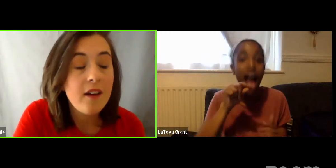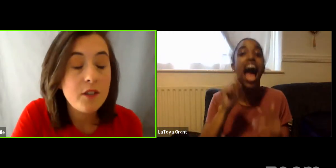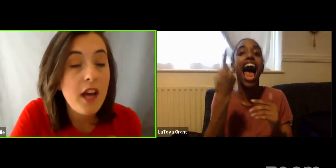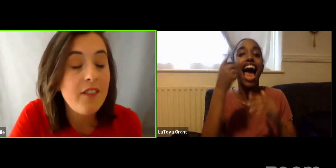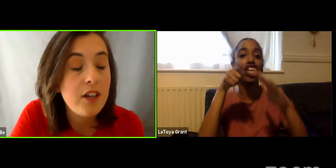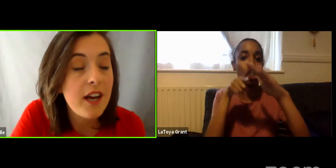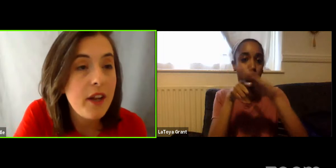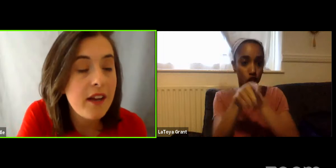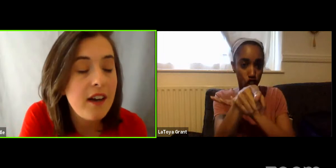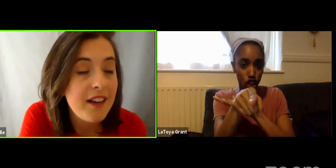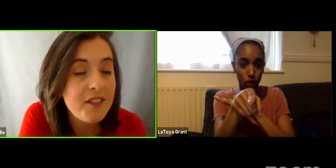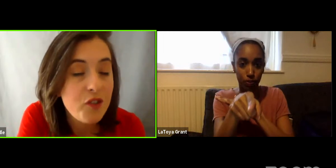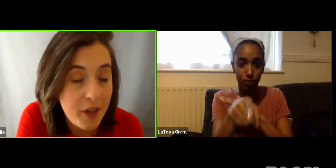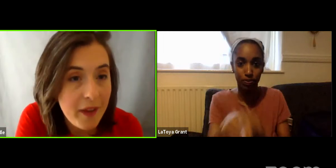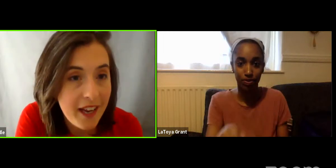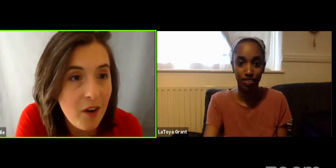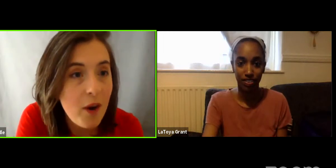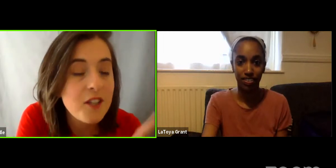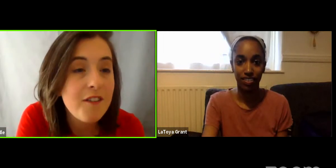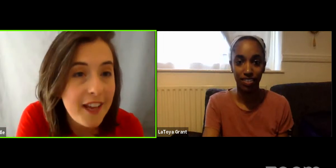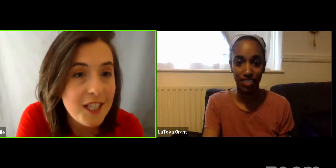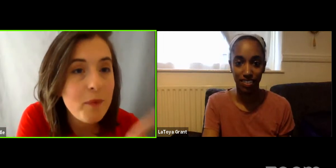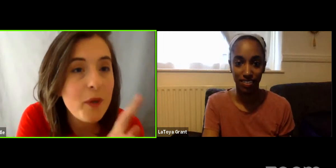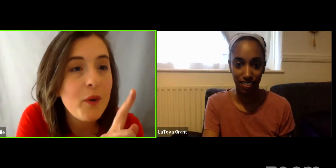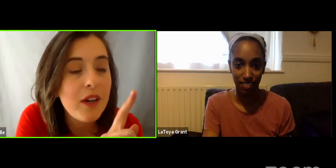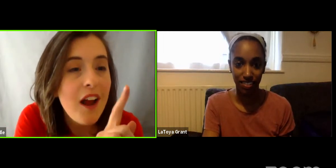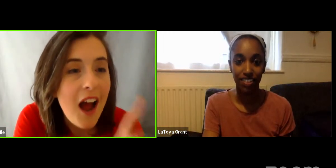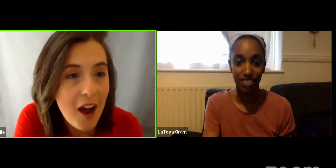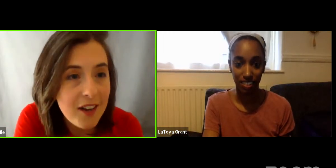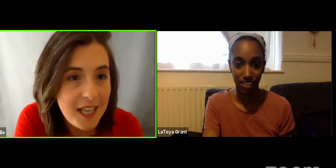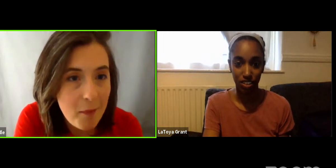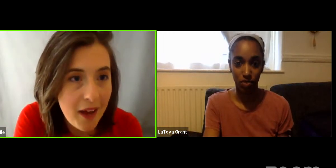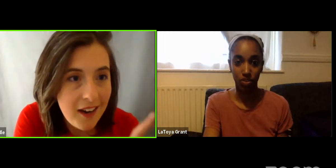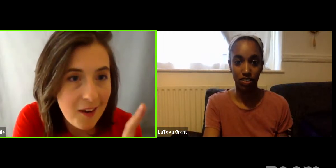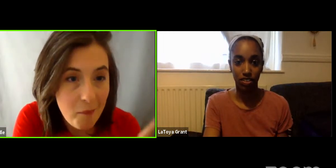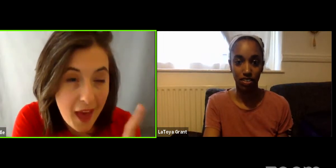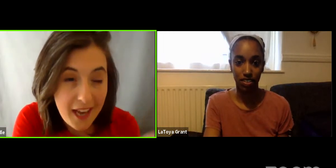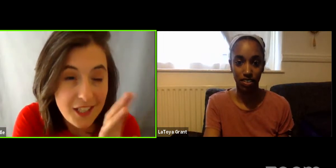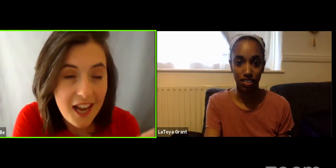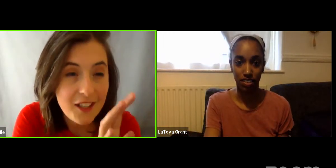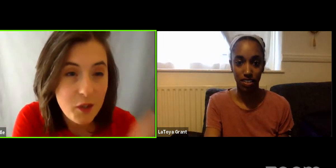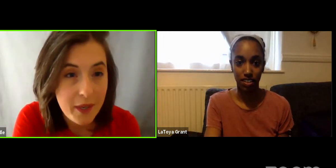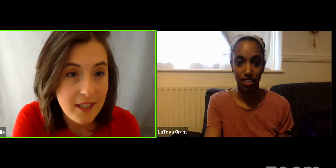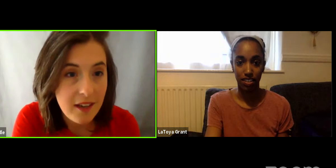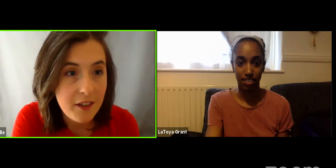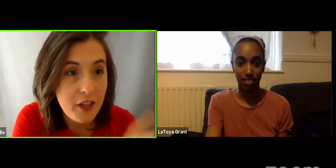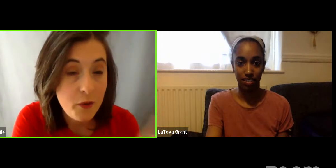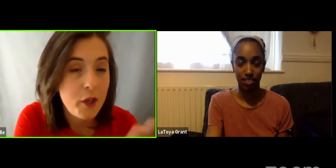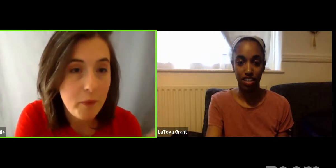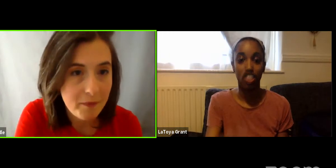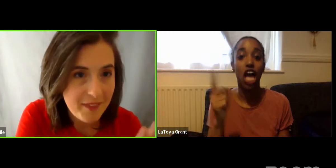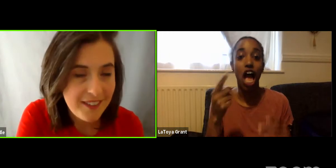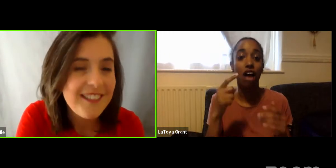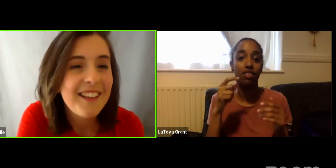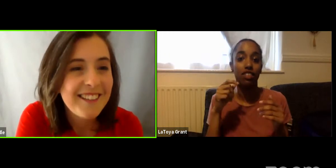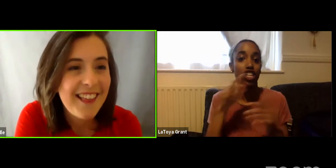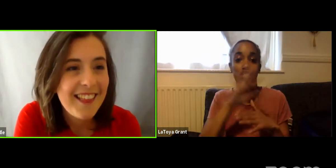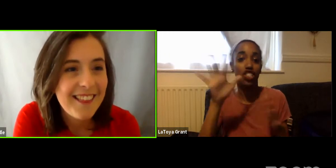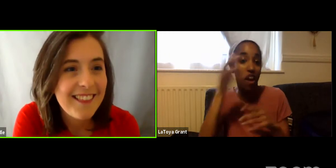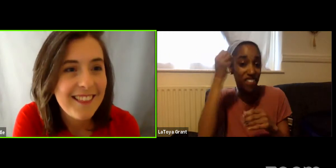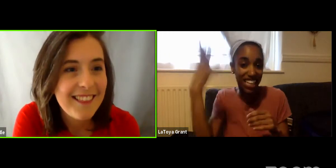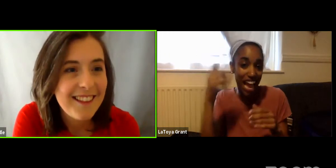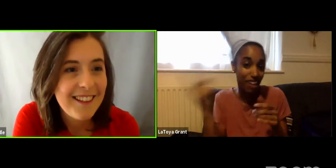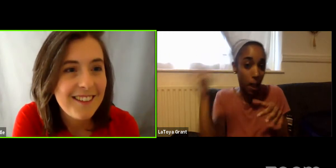stream, to have a look at our live streaming, that's on Facebook, at DPAC page and Twitter, YouTube.